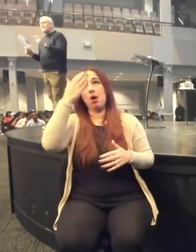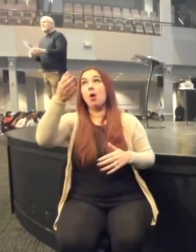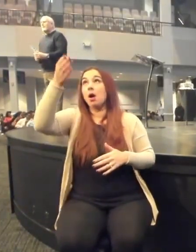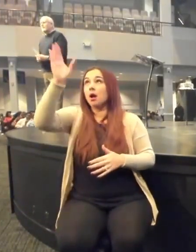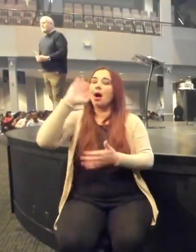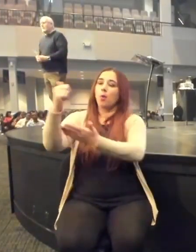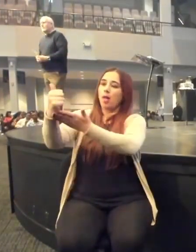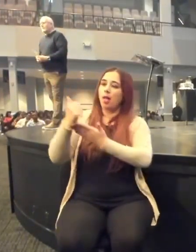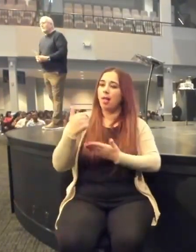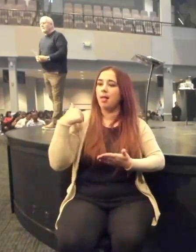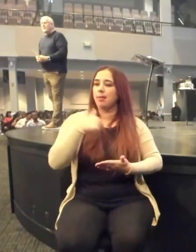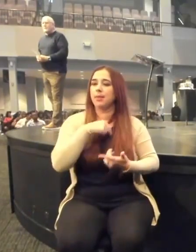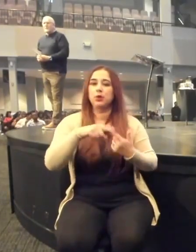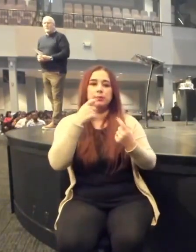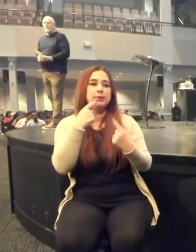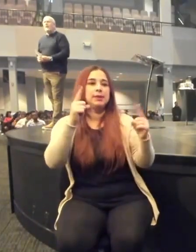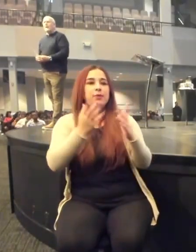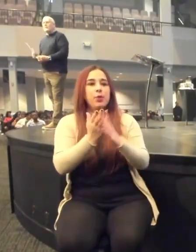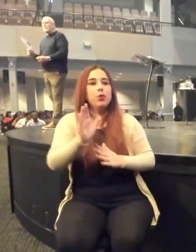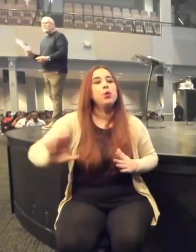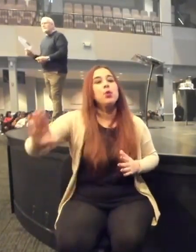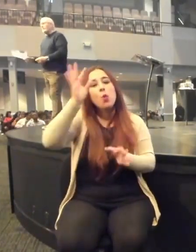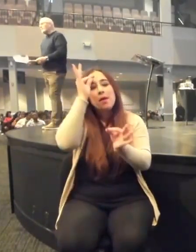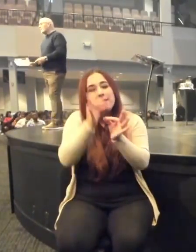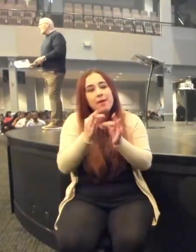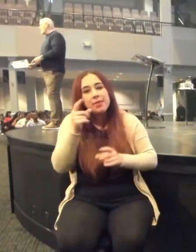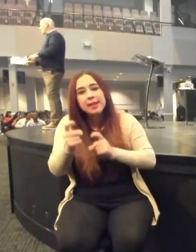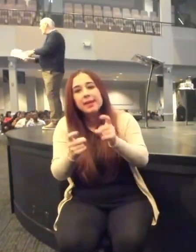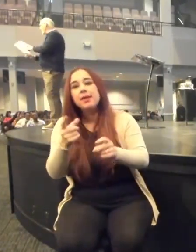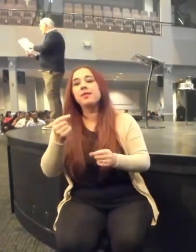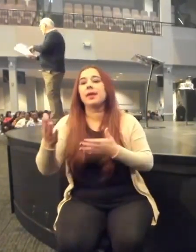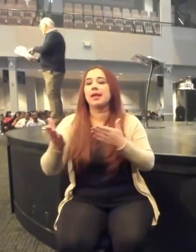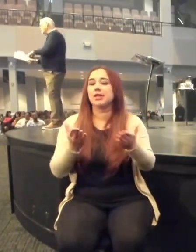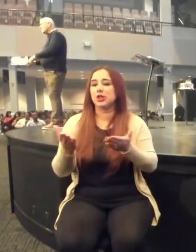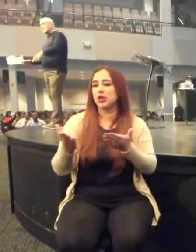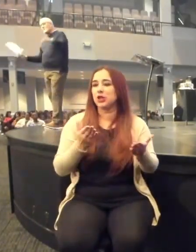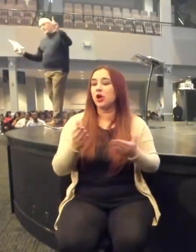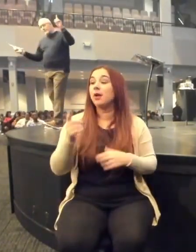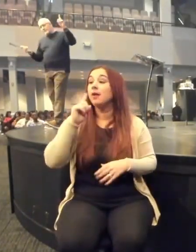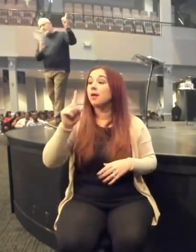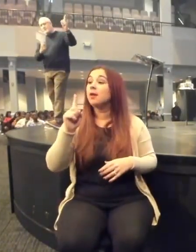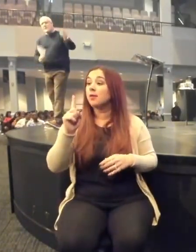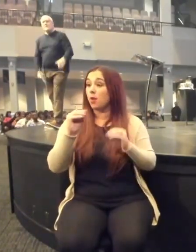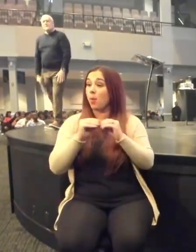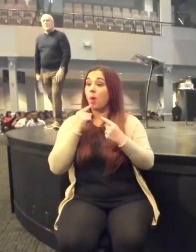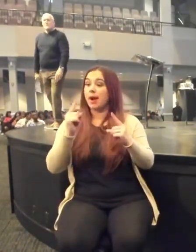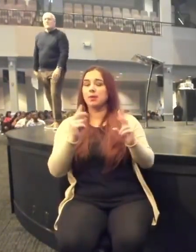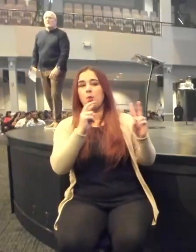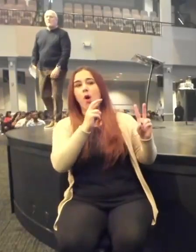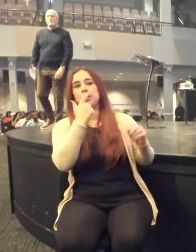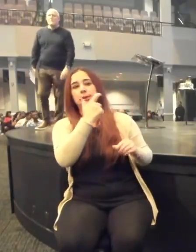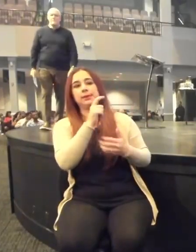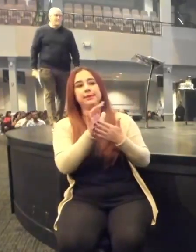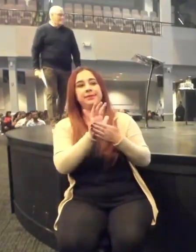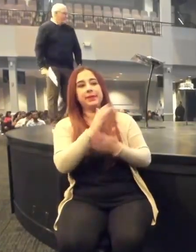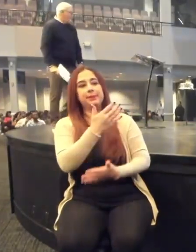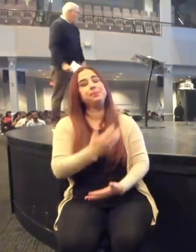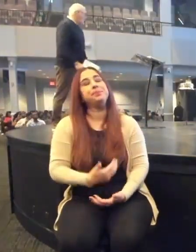us to do that this year through your faithful giving and through your service. For a few other announcements, look at the screens. Let's watch this